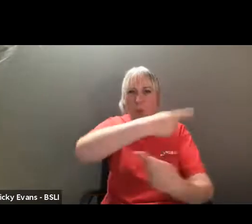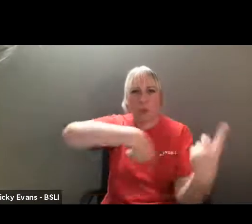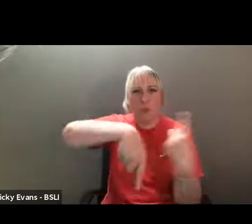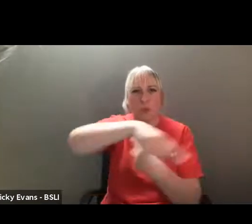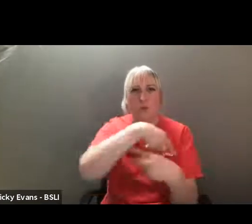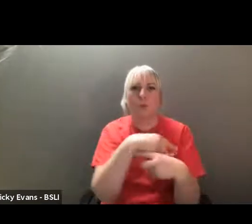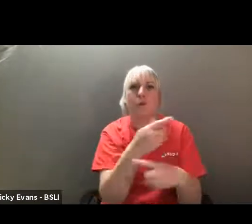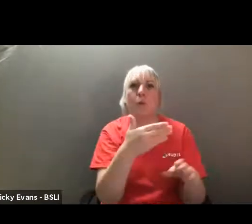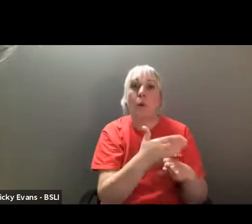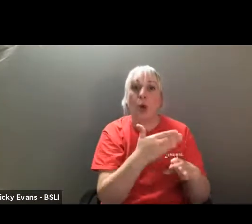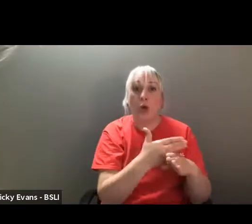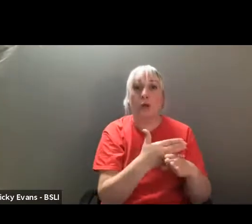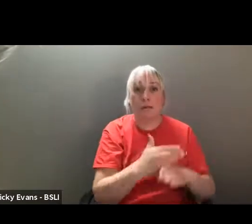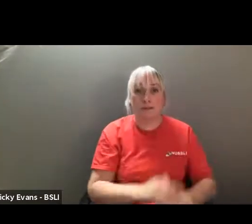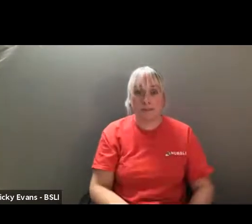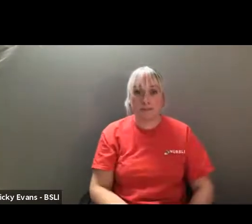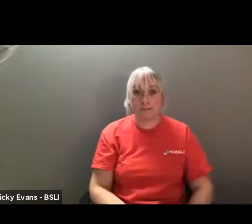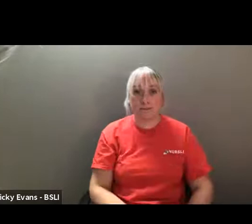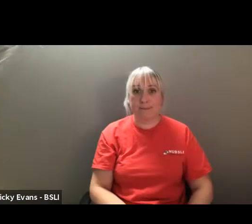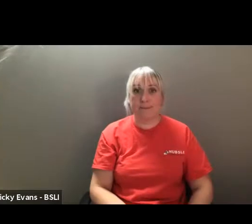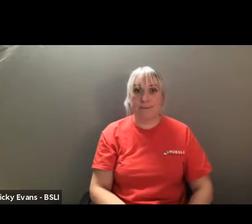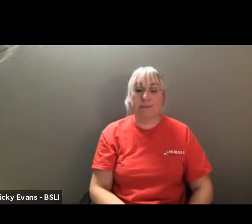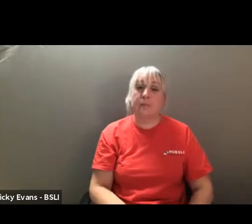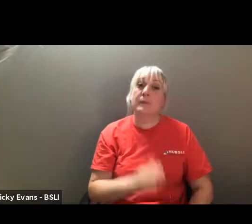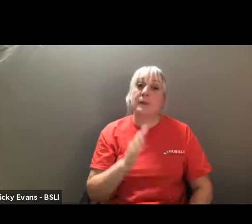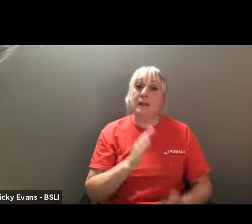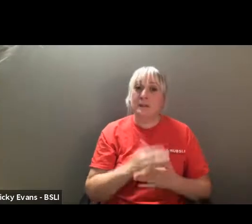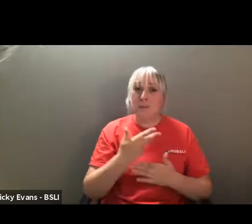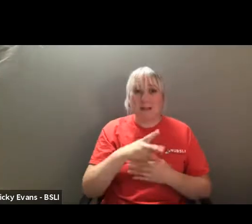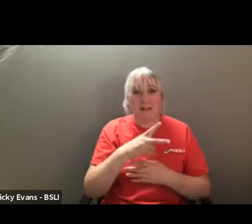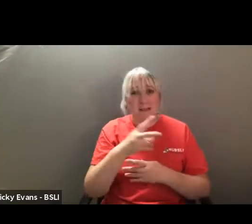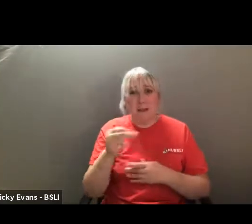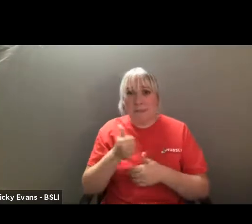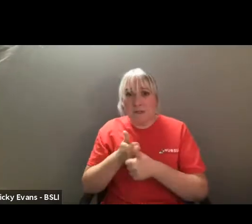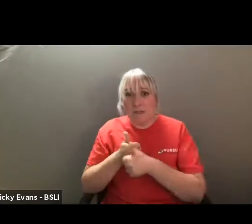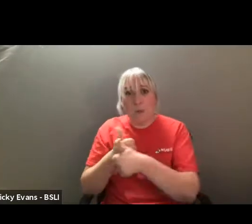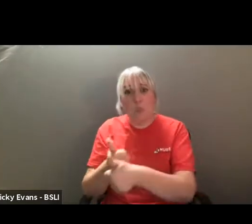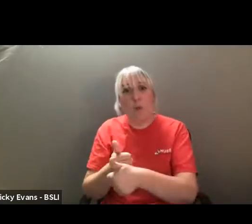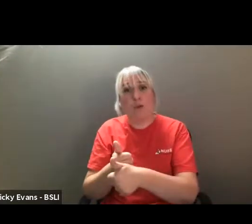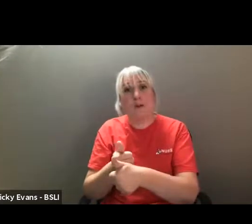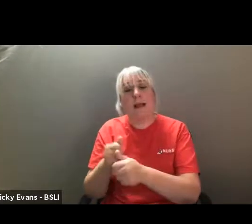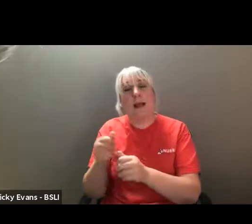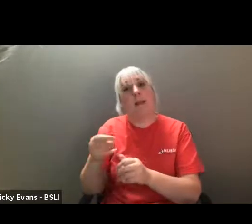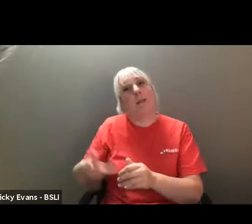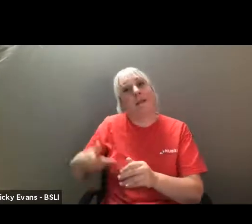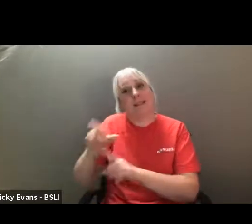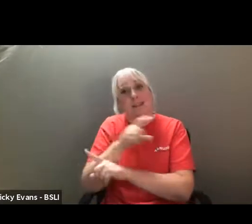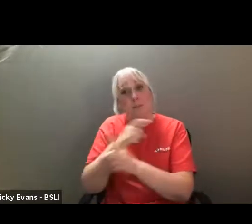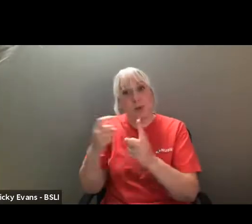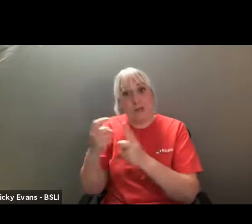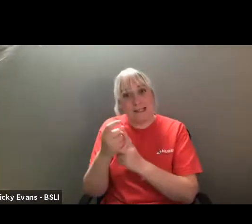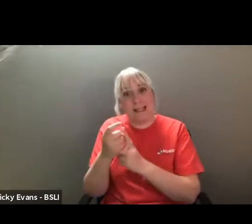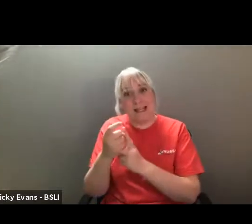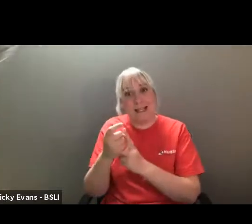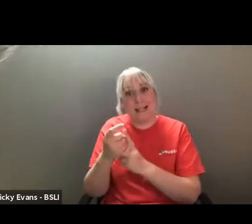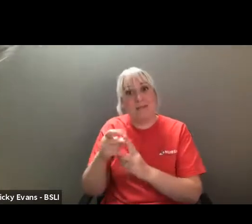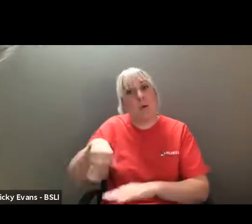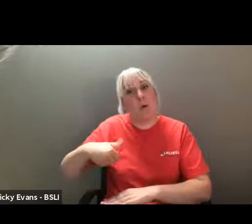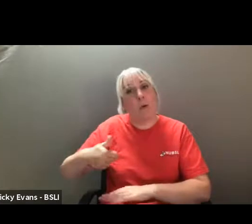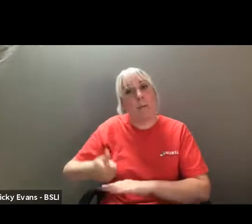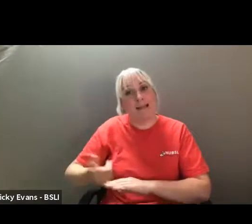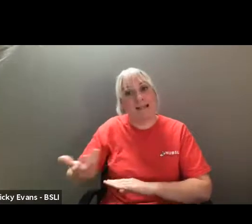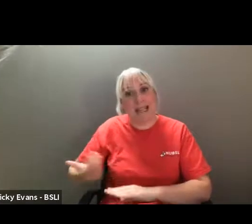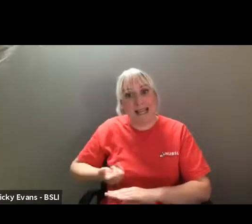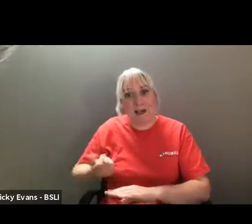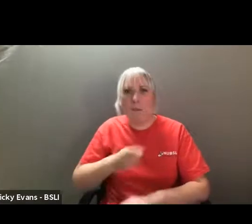And they believed, and there was some support in the business community for the basic income, partly because it acted like a